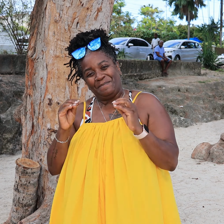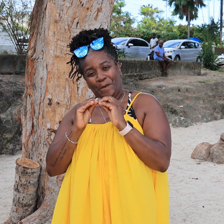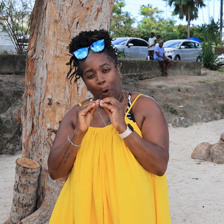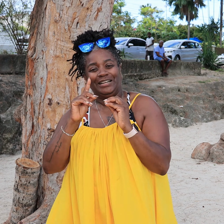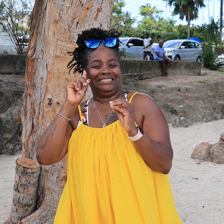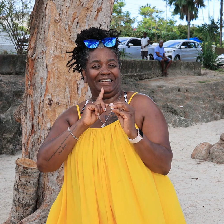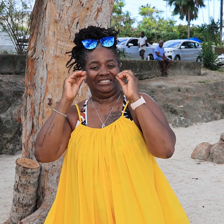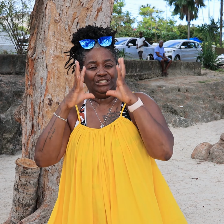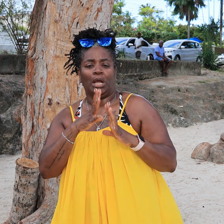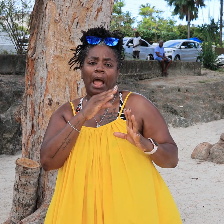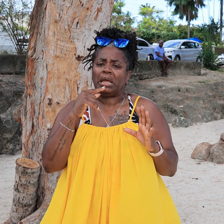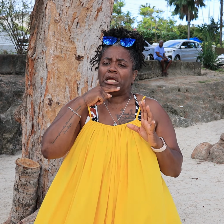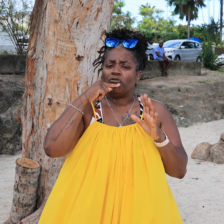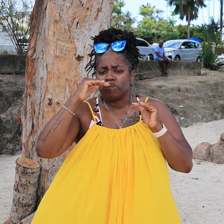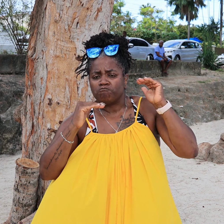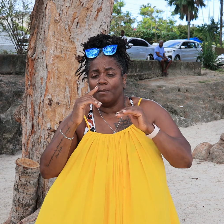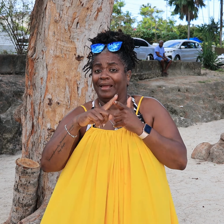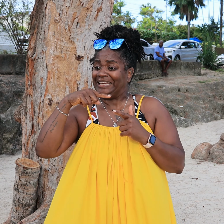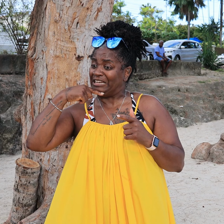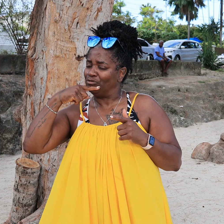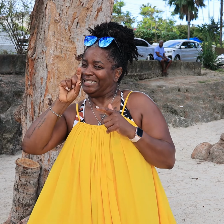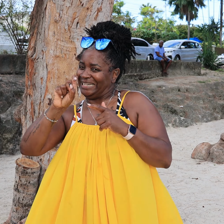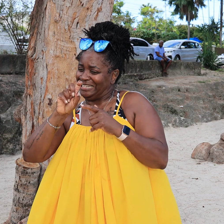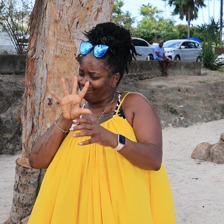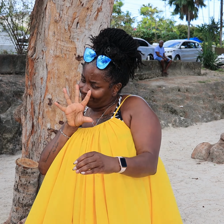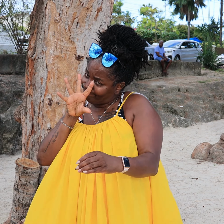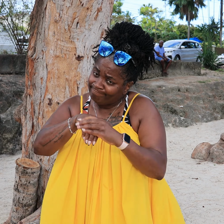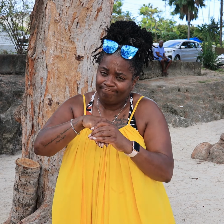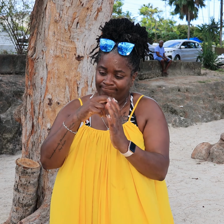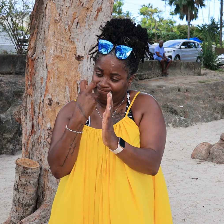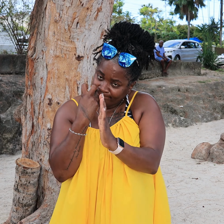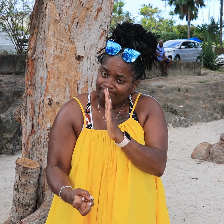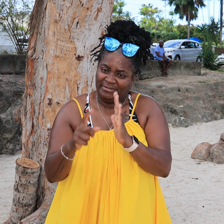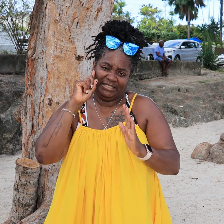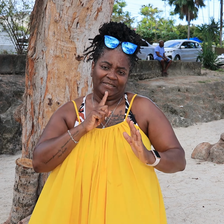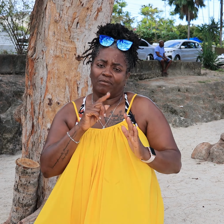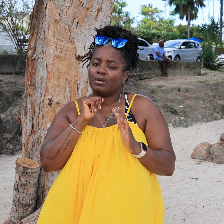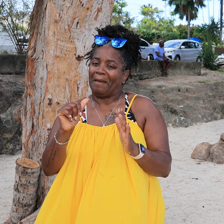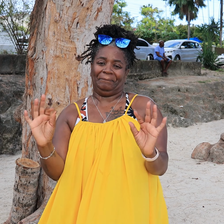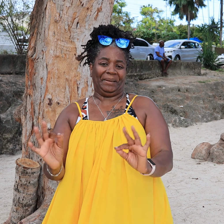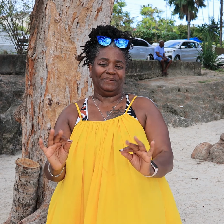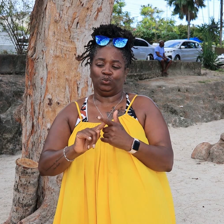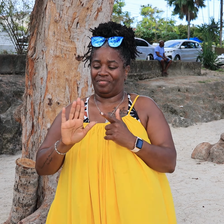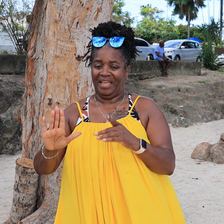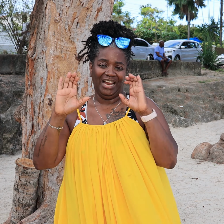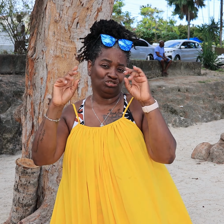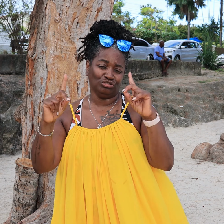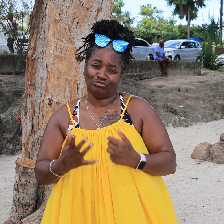They need more deaf teachers, hearing as well, but the hearing teachers must be involved and immersed and not belittle their